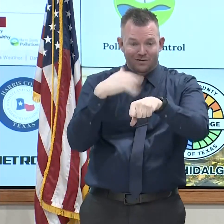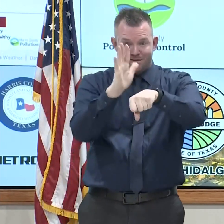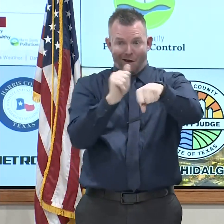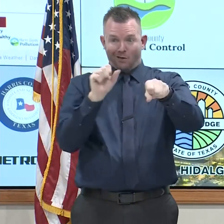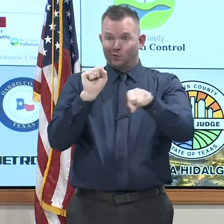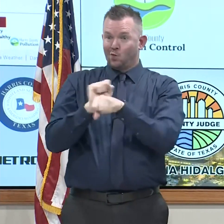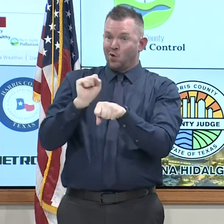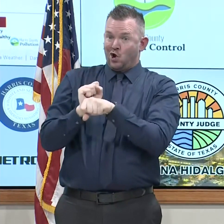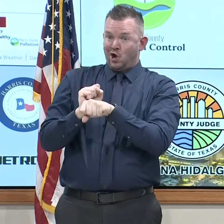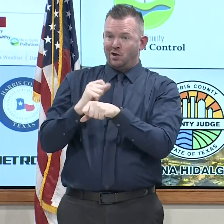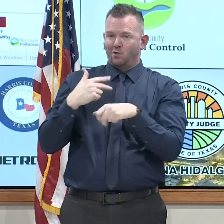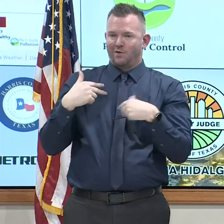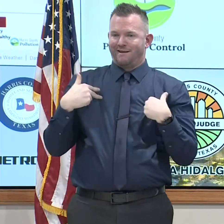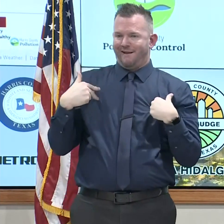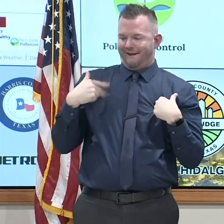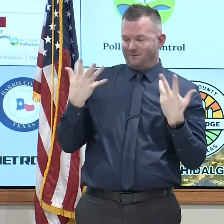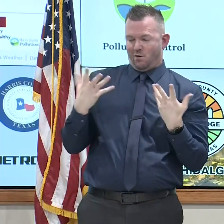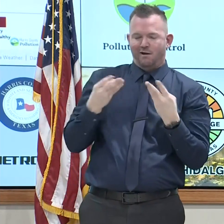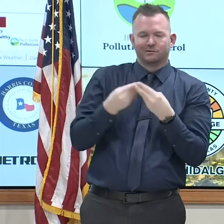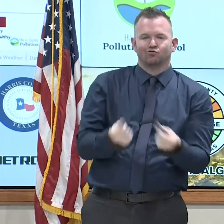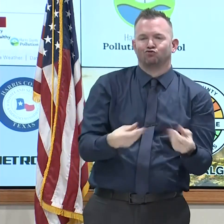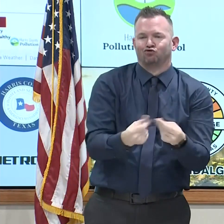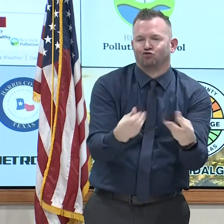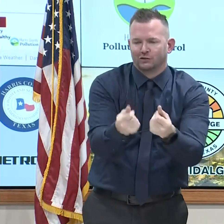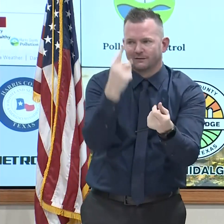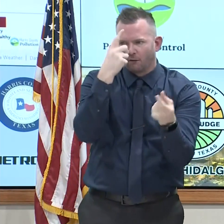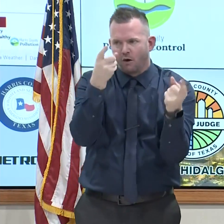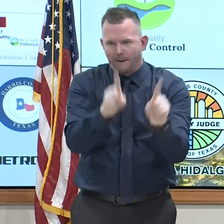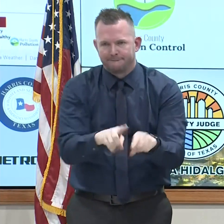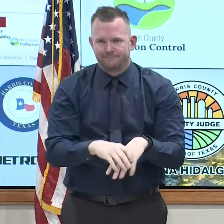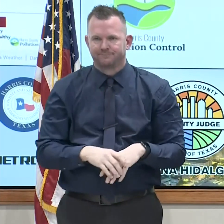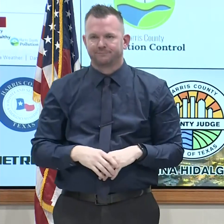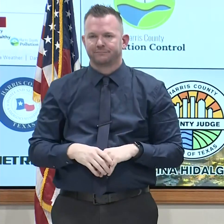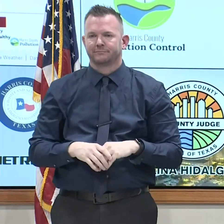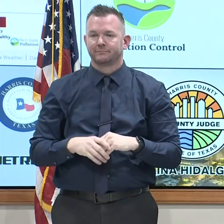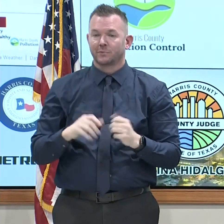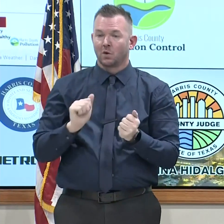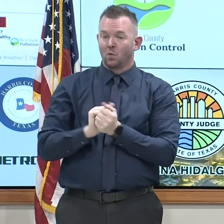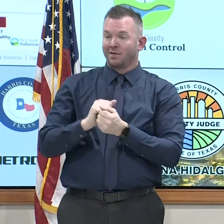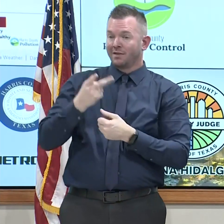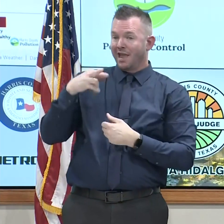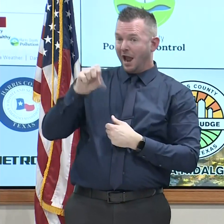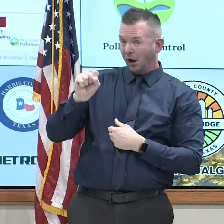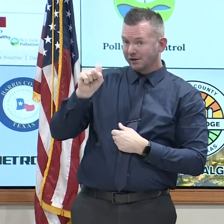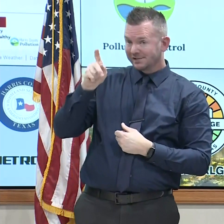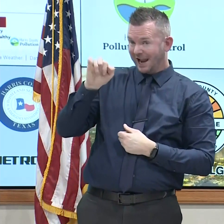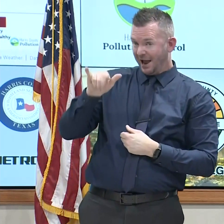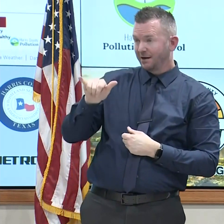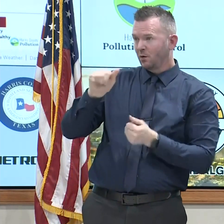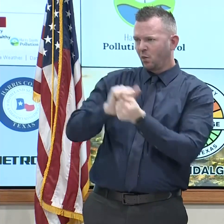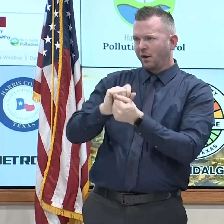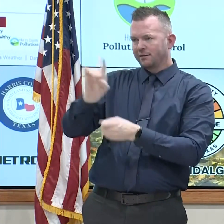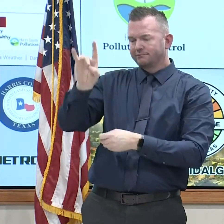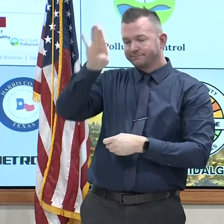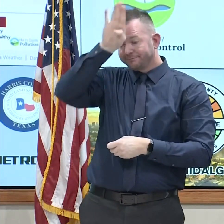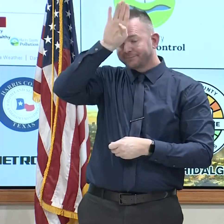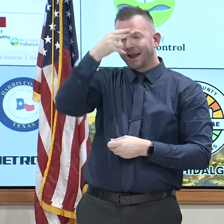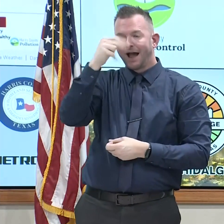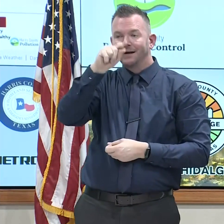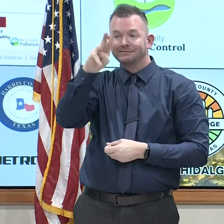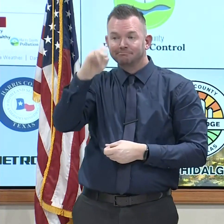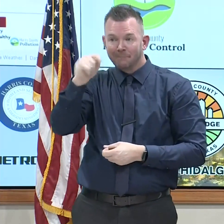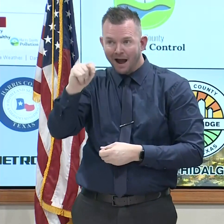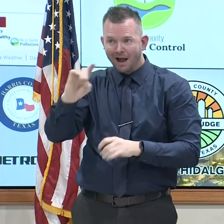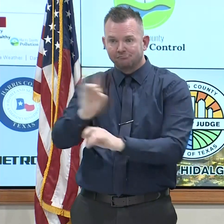that happens, and we work in conjunction with the Harris County Fire Marshal's Office hazmat team, with the Harris County Office of Emergency